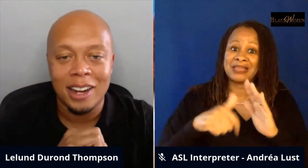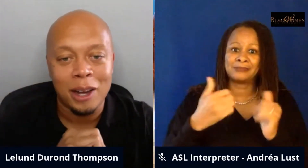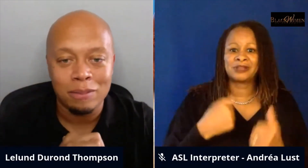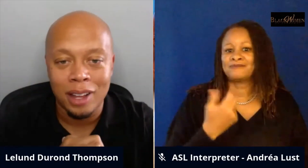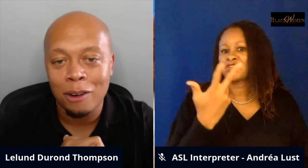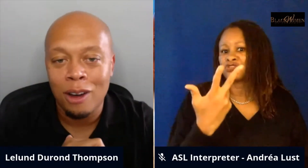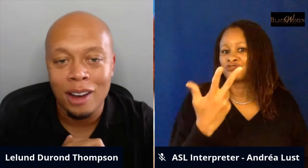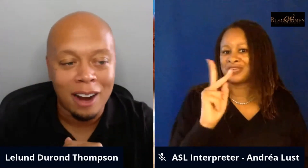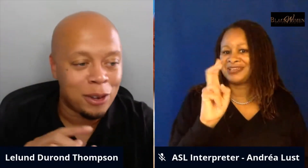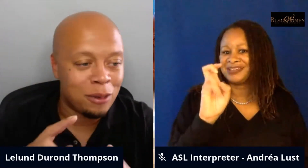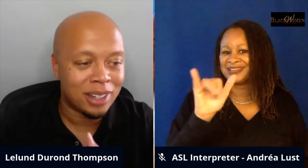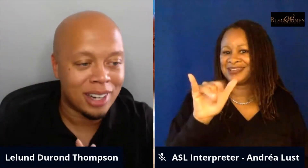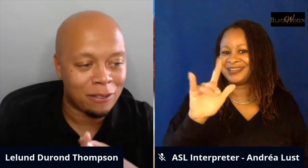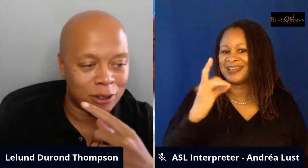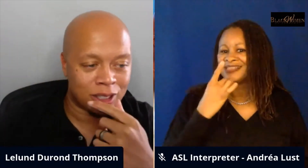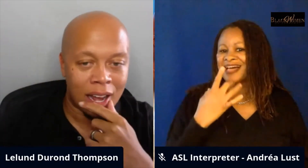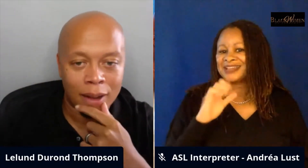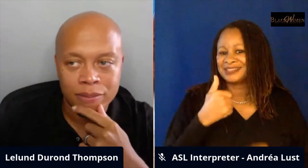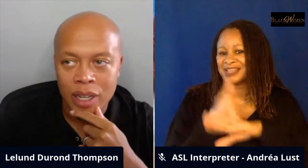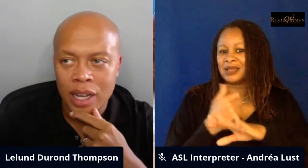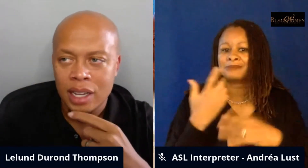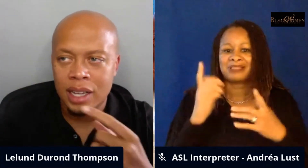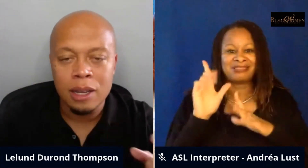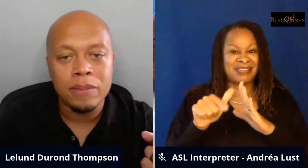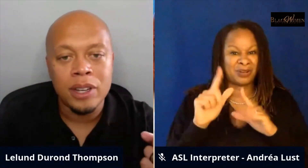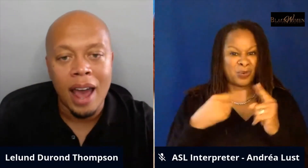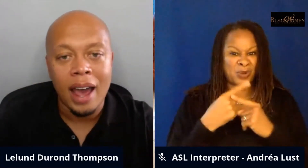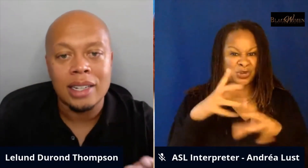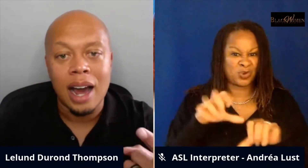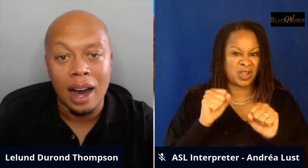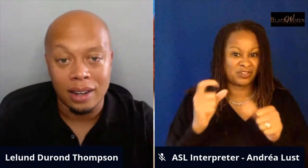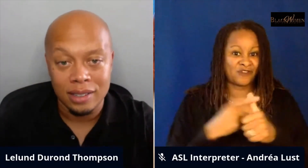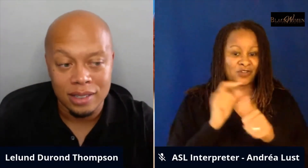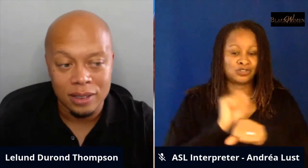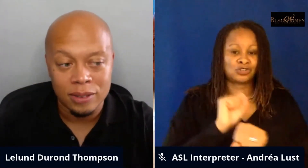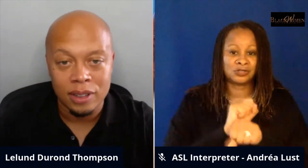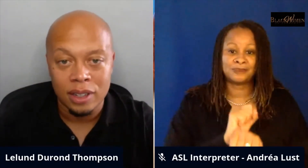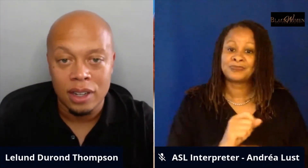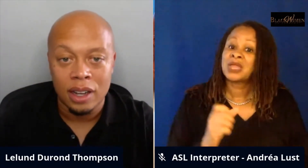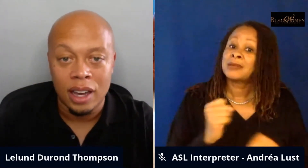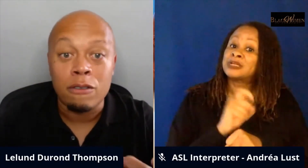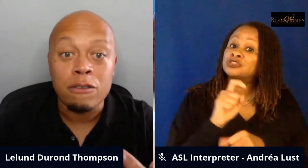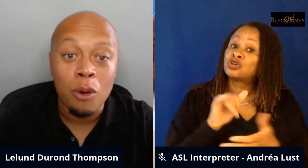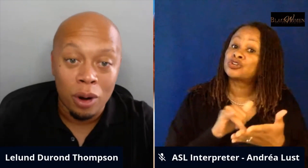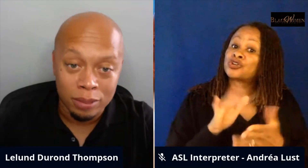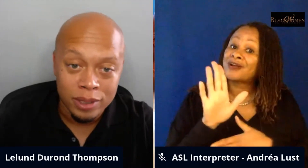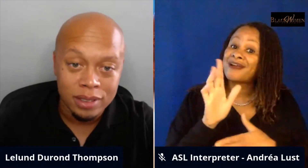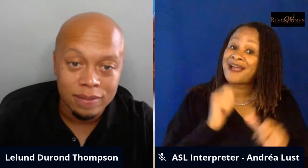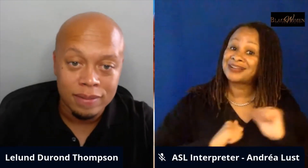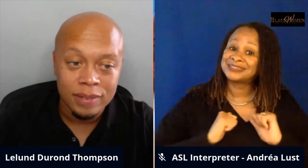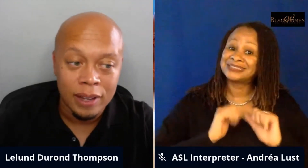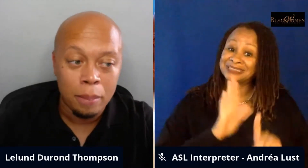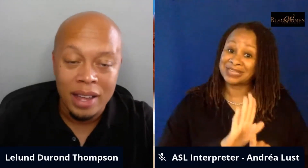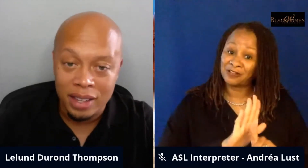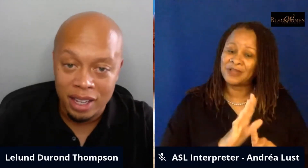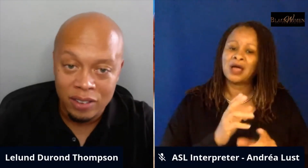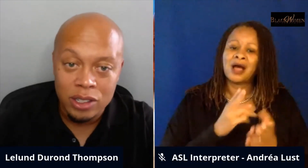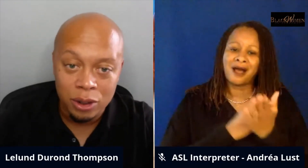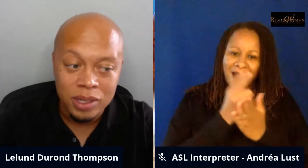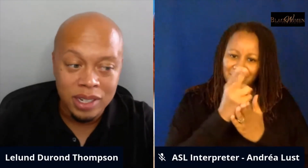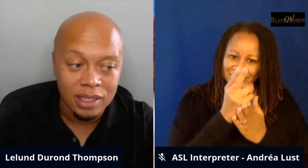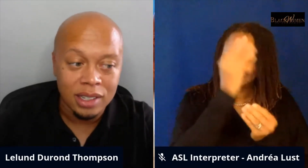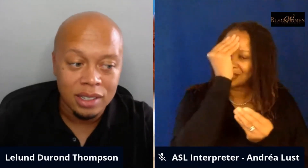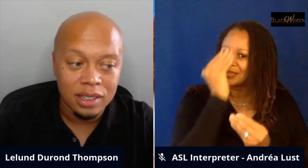light setup later on after you book that first job. Keep your acting honest, informed by the